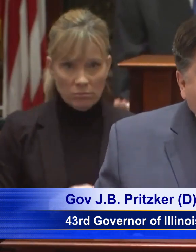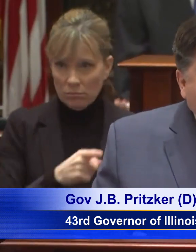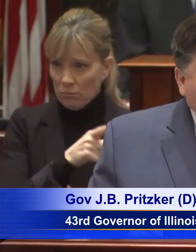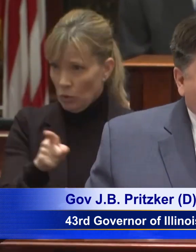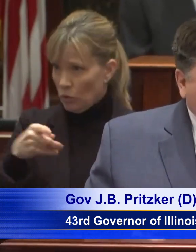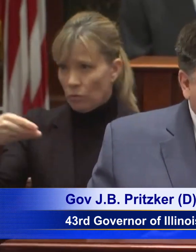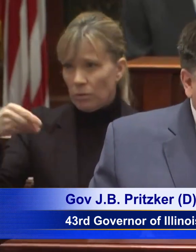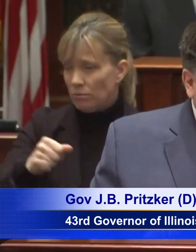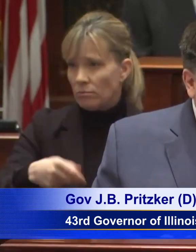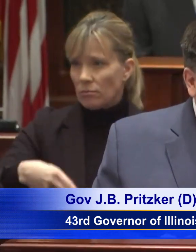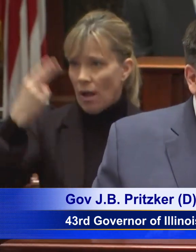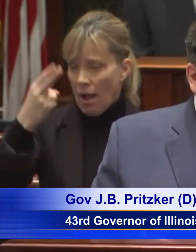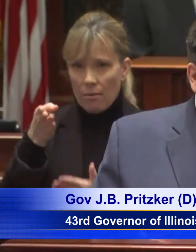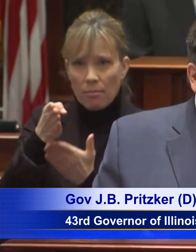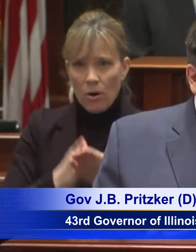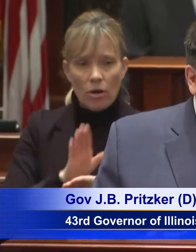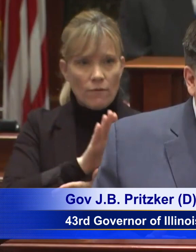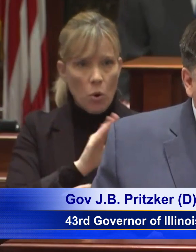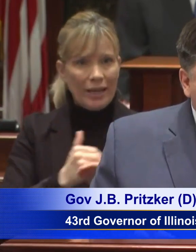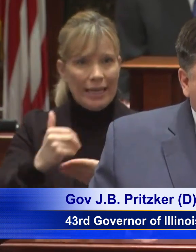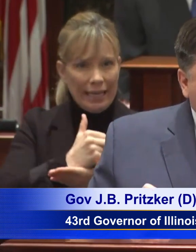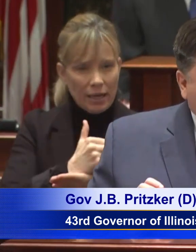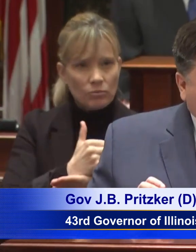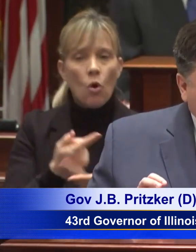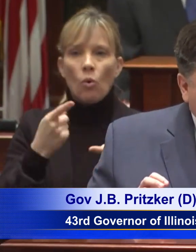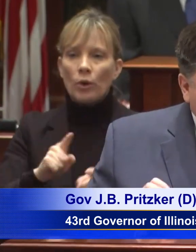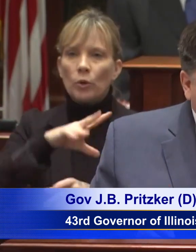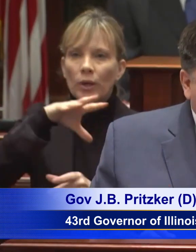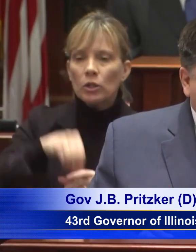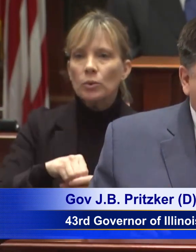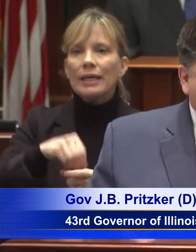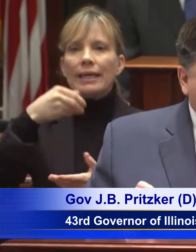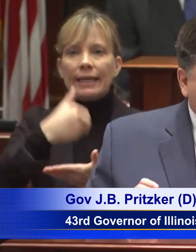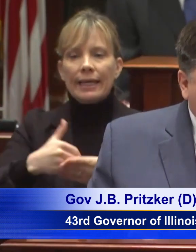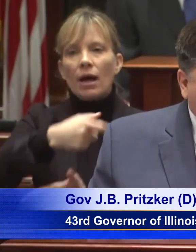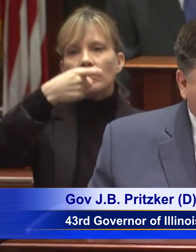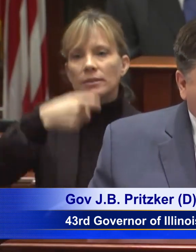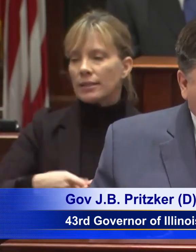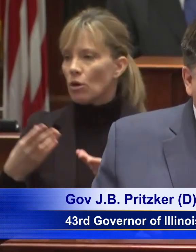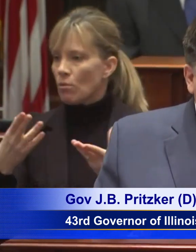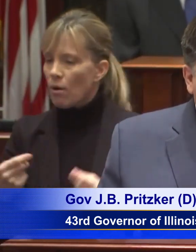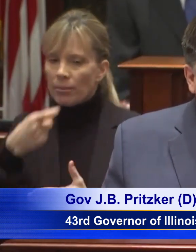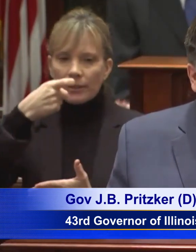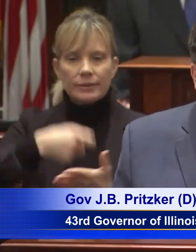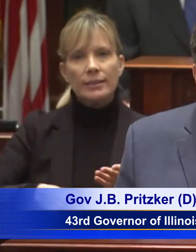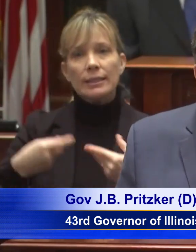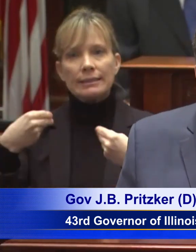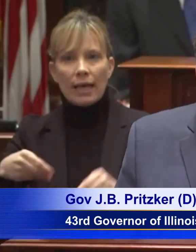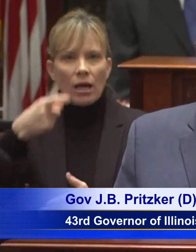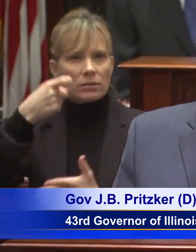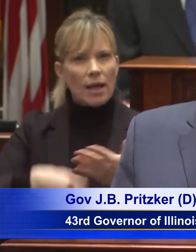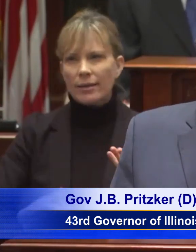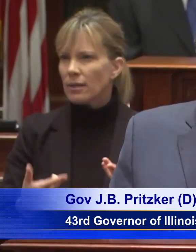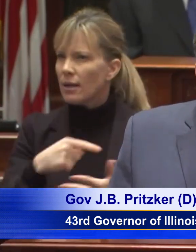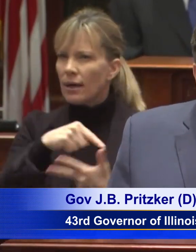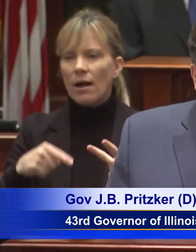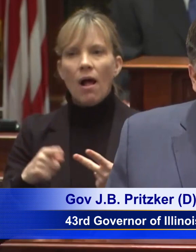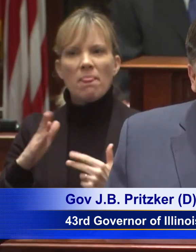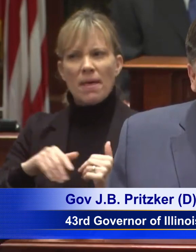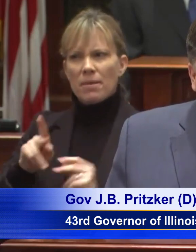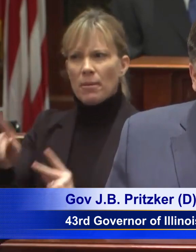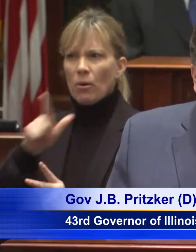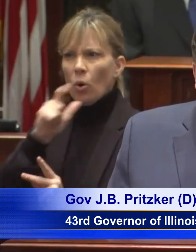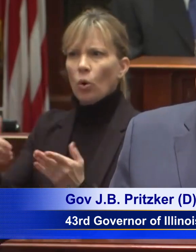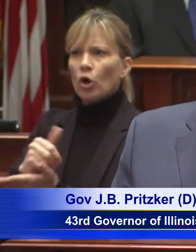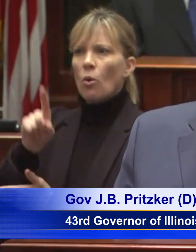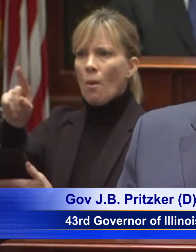been paying a higher portion of your income when you include income taxes, property taxes, and sales taxes than those who